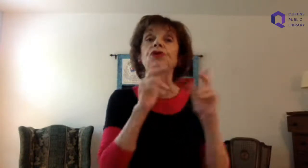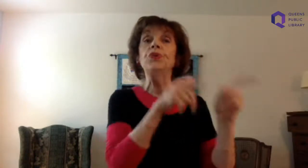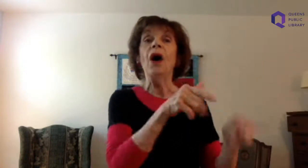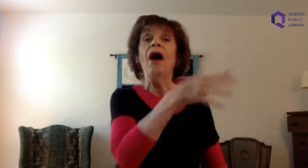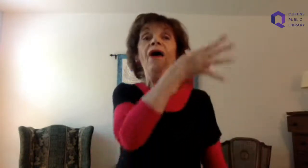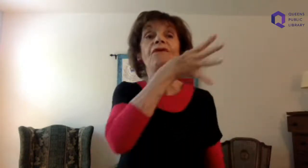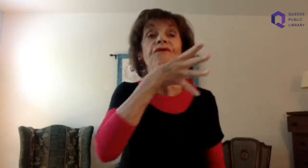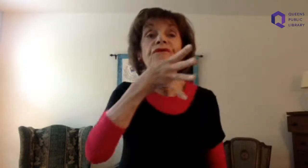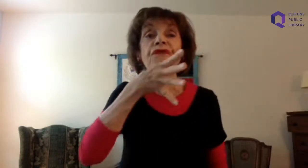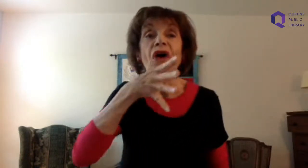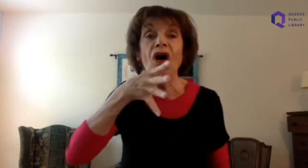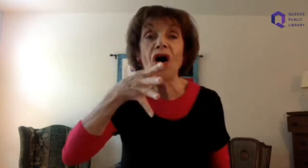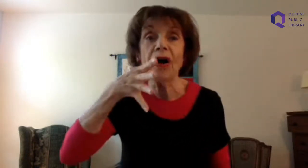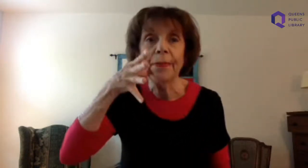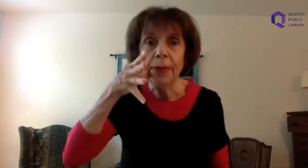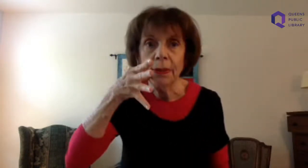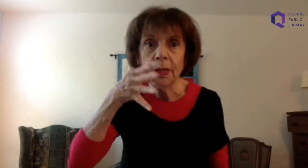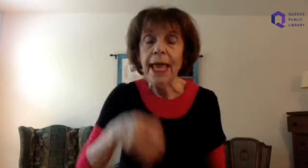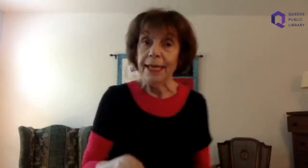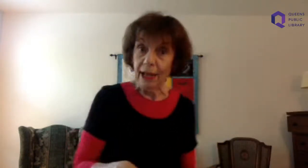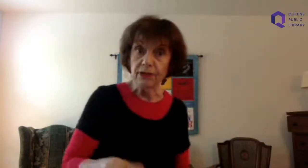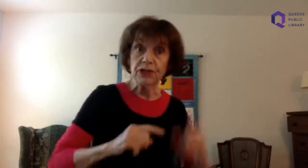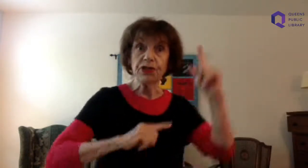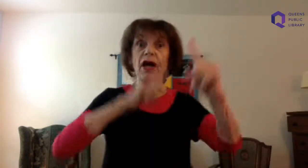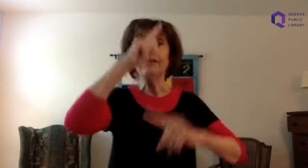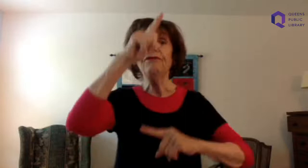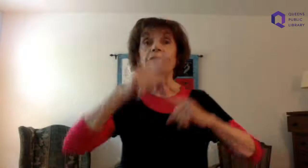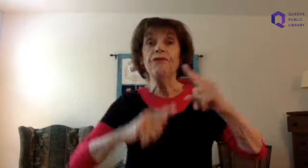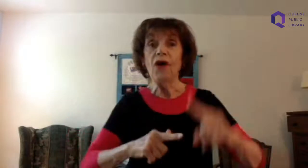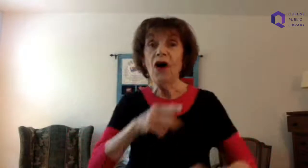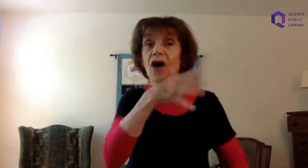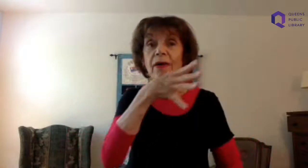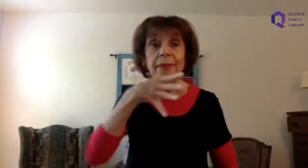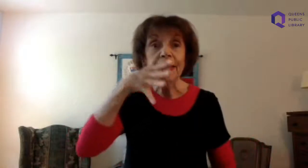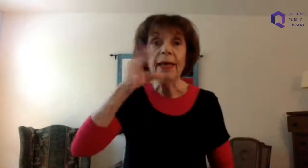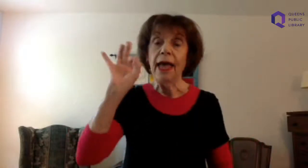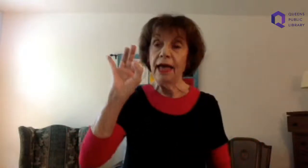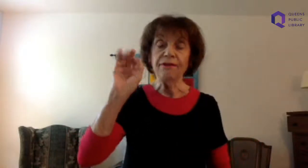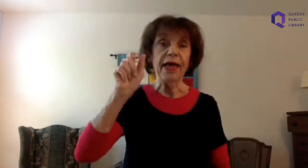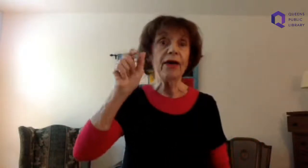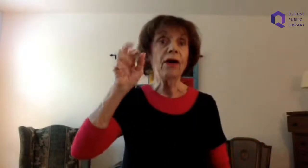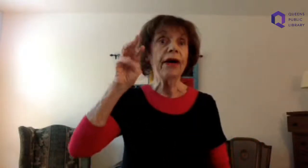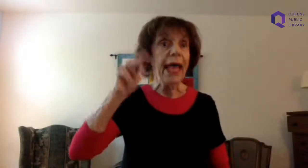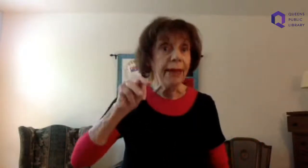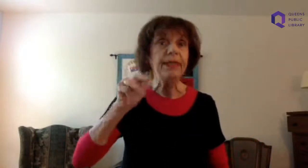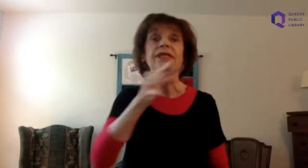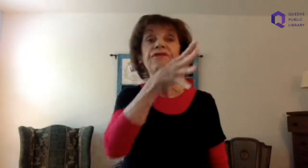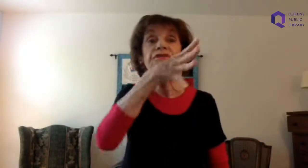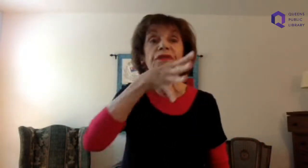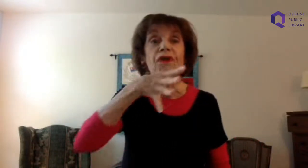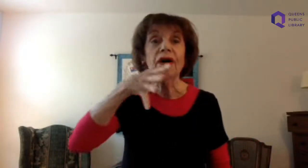a farm. Now, the sign for farm, F-A-R-M, is